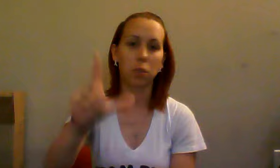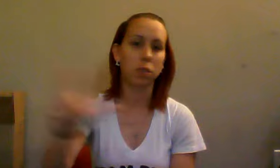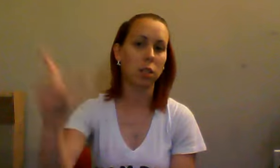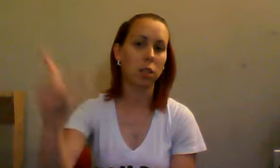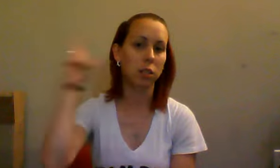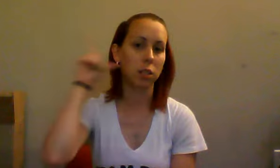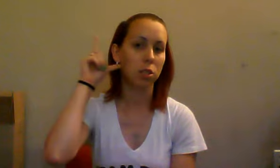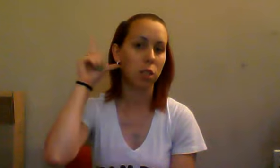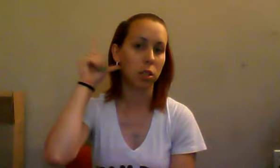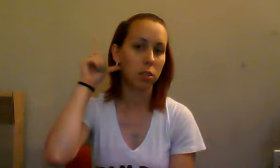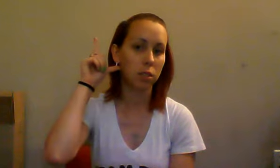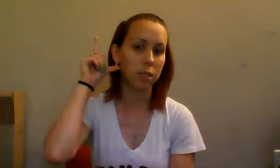it next to your ear. Listen.